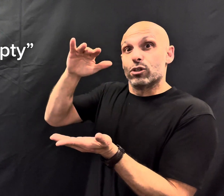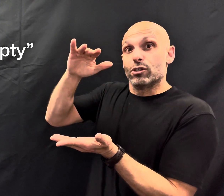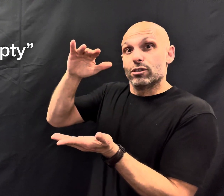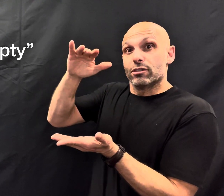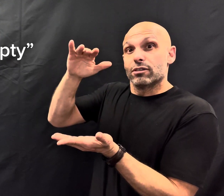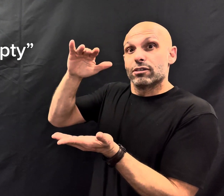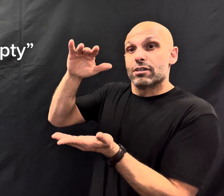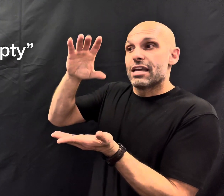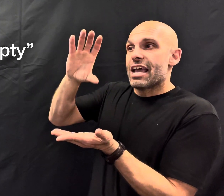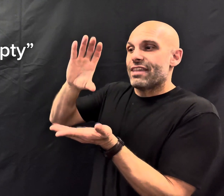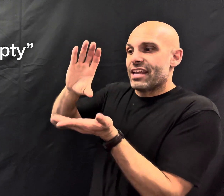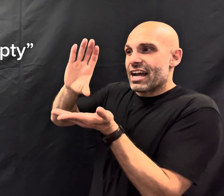full, and then